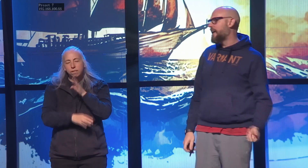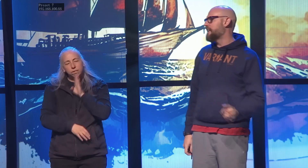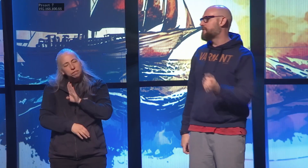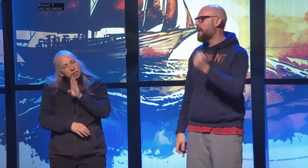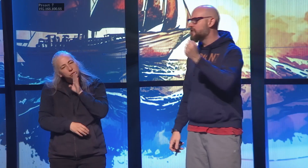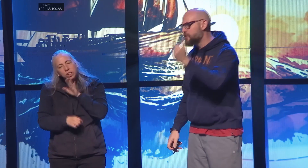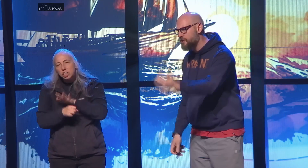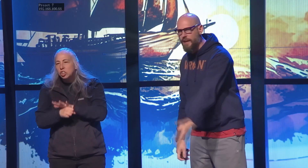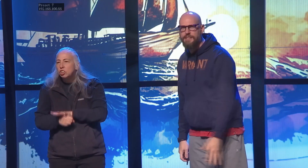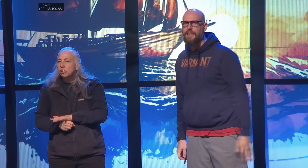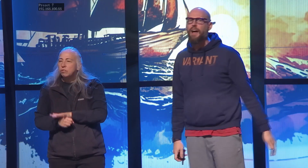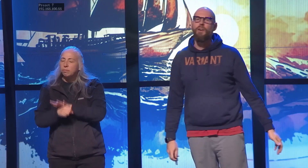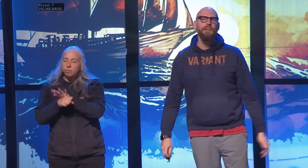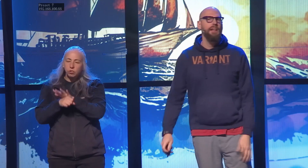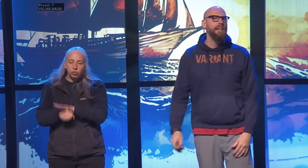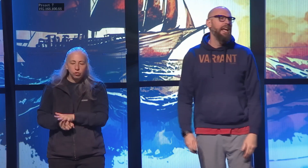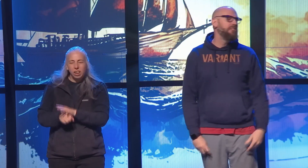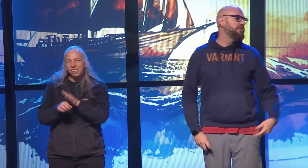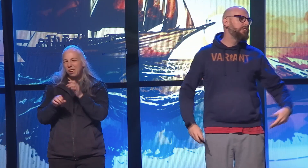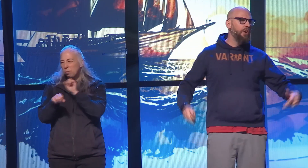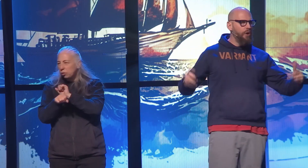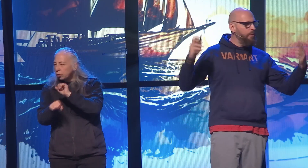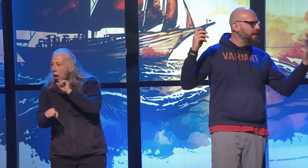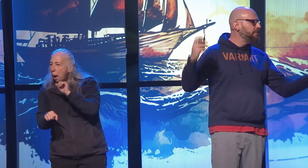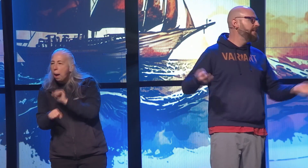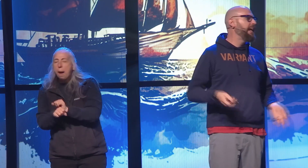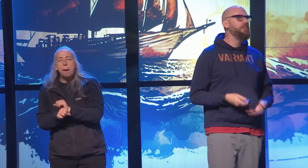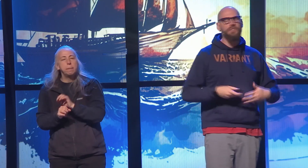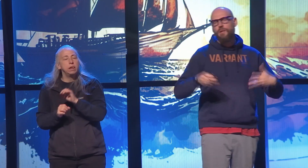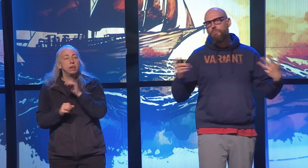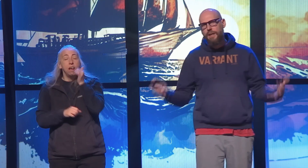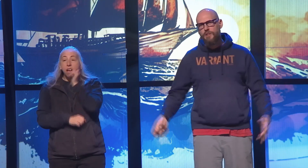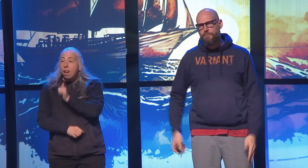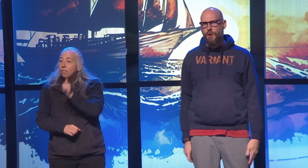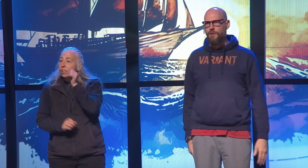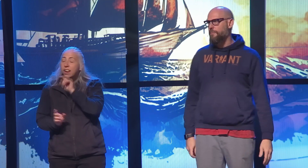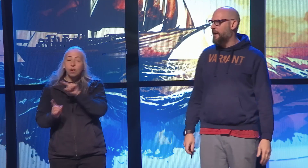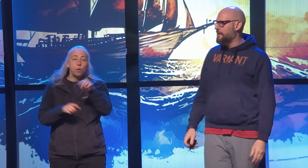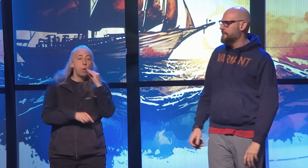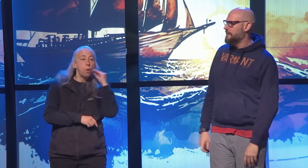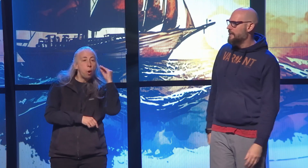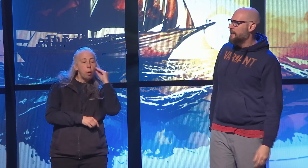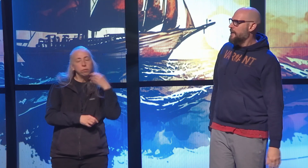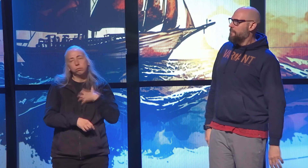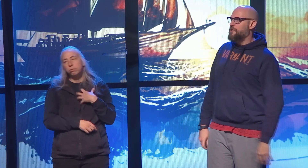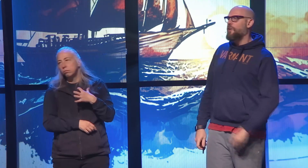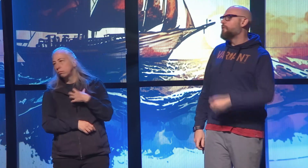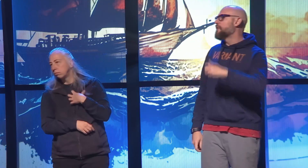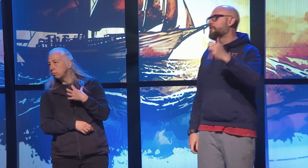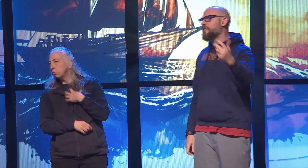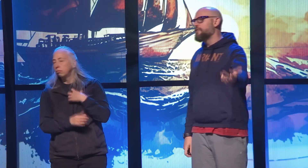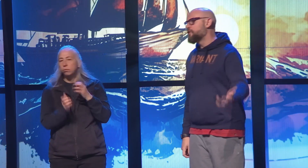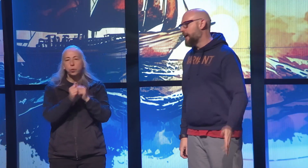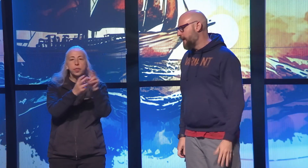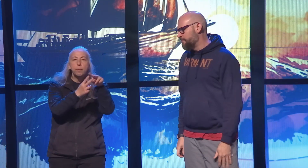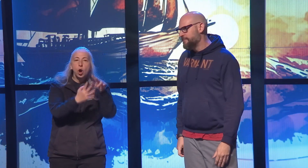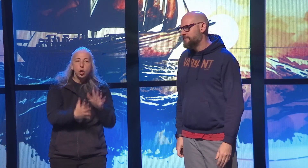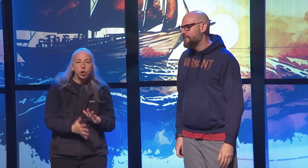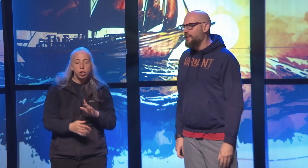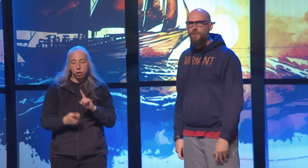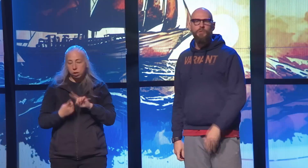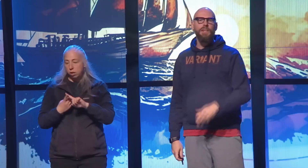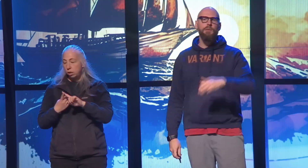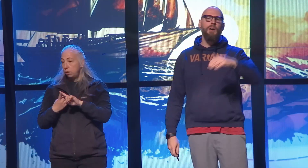very dissatisfied, you're stressed out, and you just go home every day and you just complain to your partner about it. But you don't look for a new